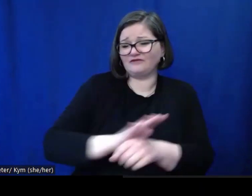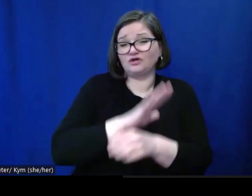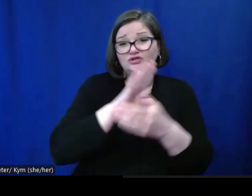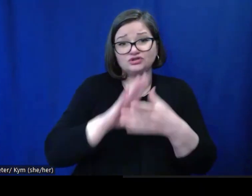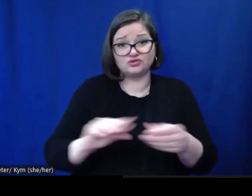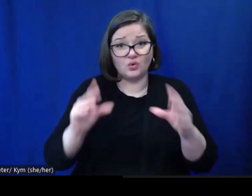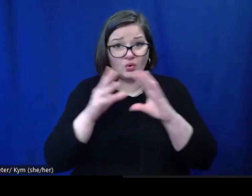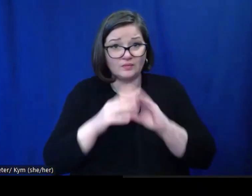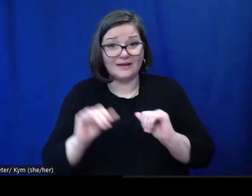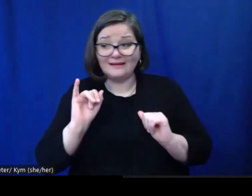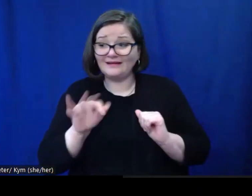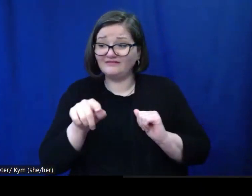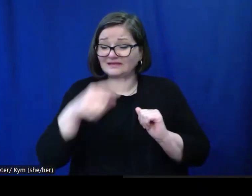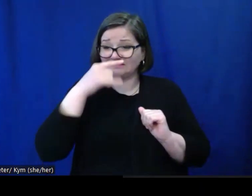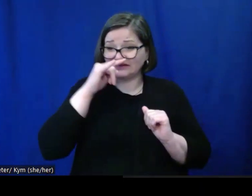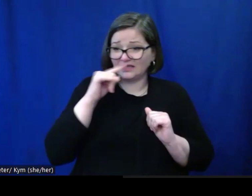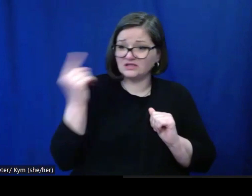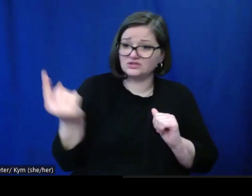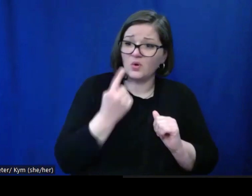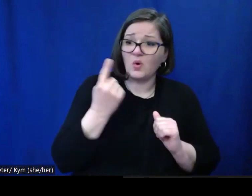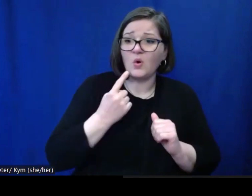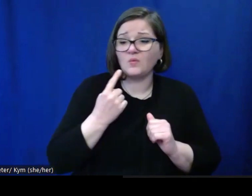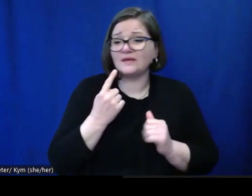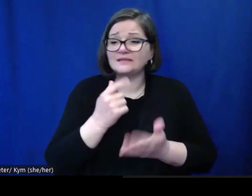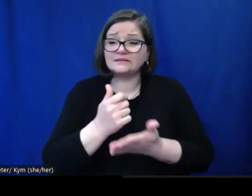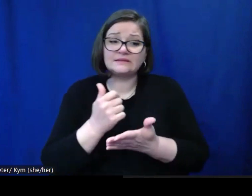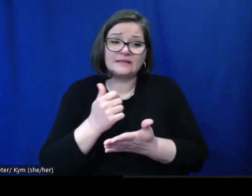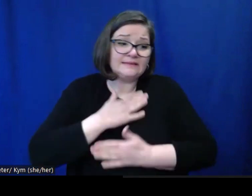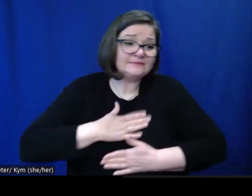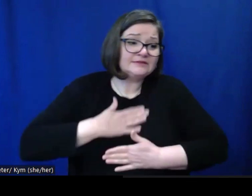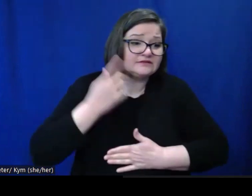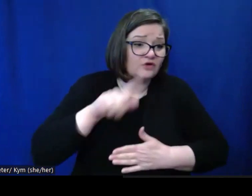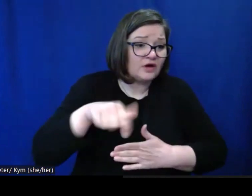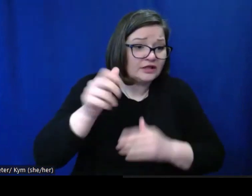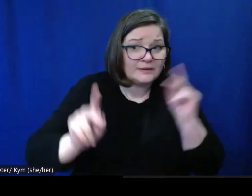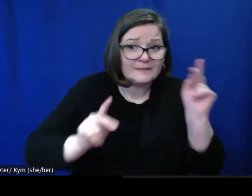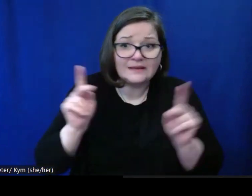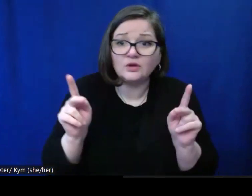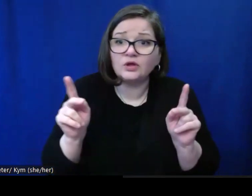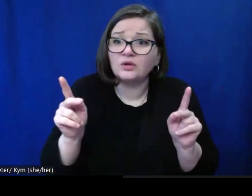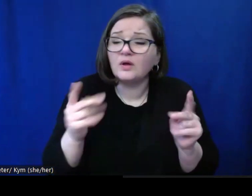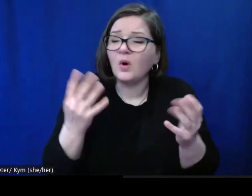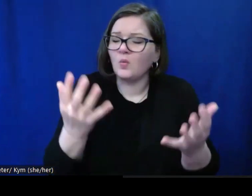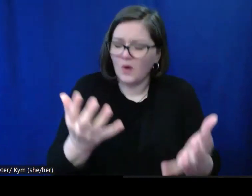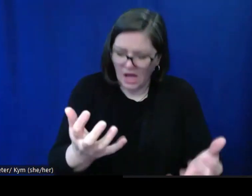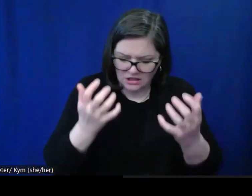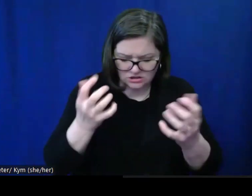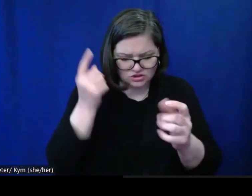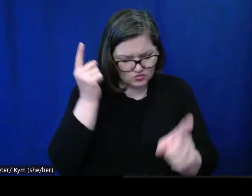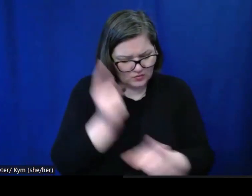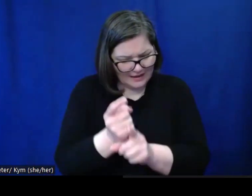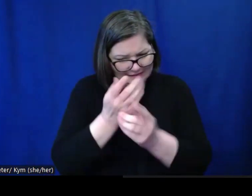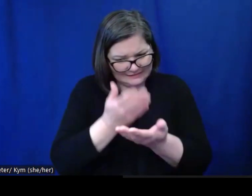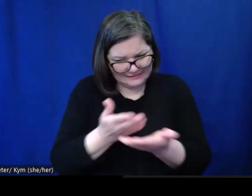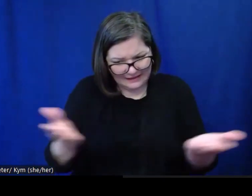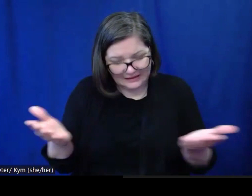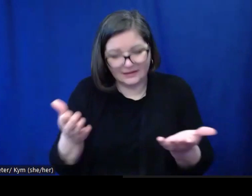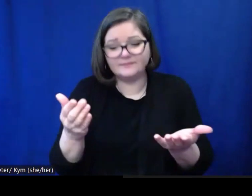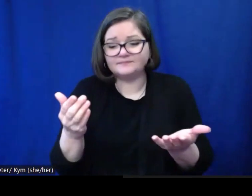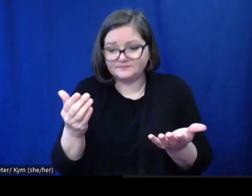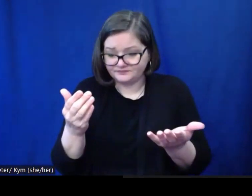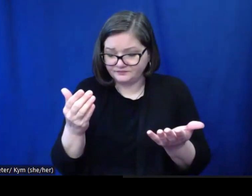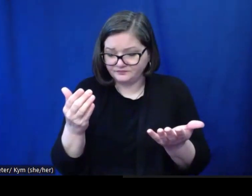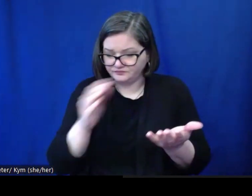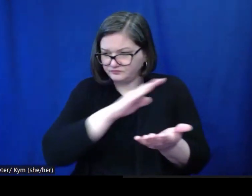is a kid who is always pleasing, and always wanting to do the right thing, and you know,